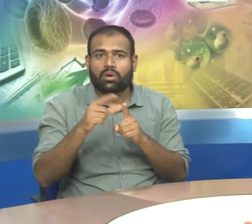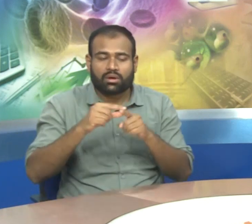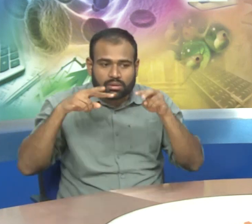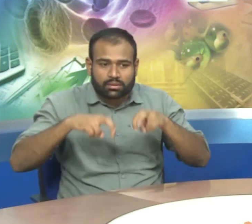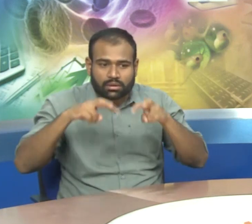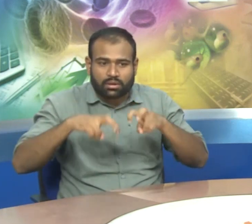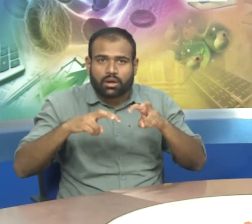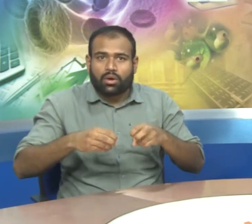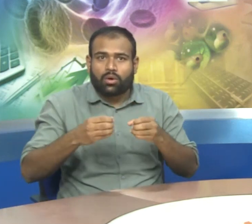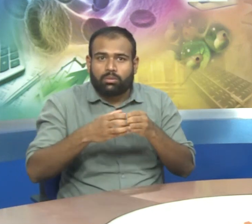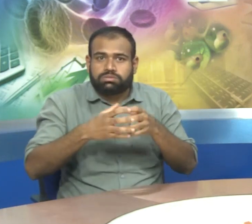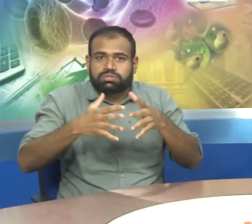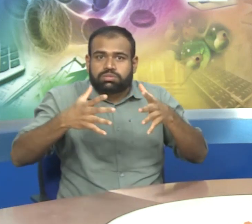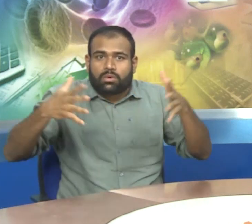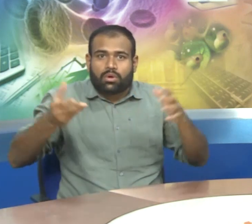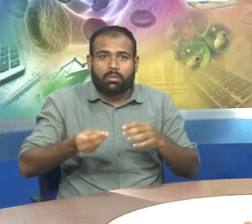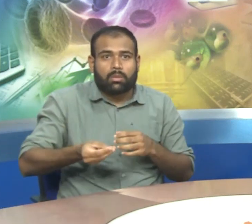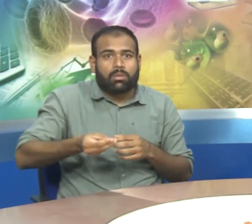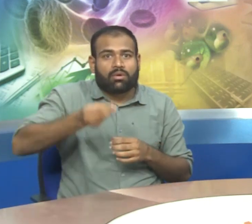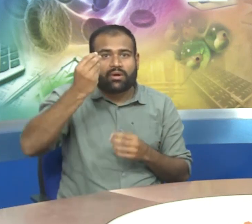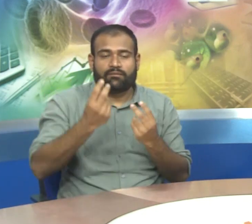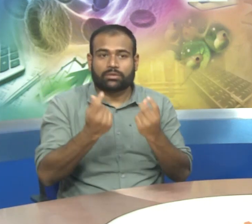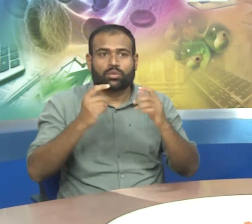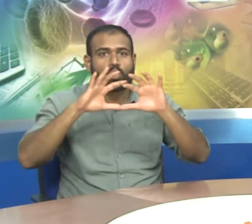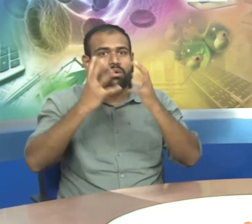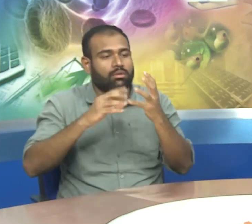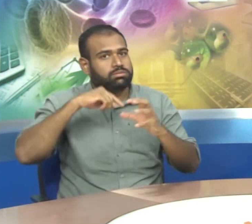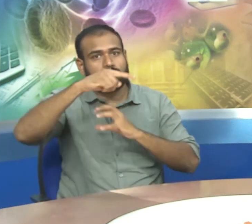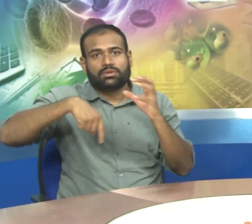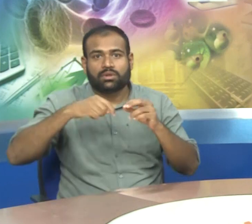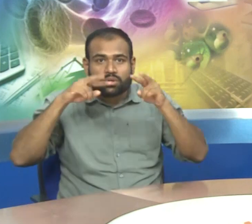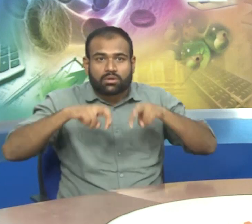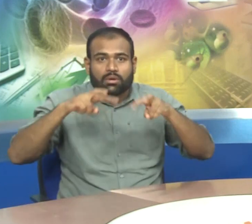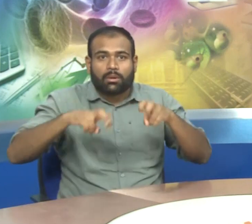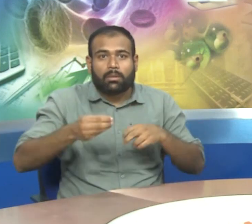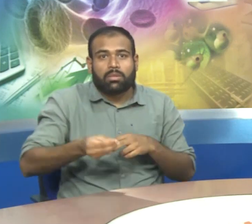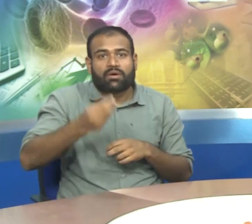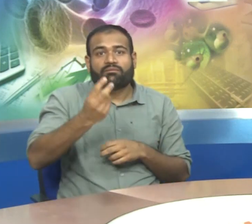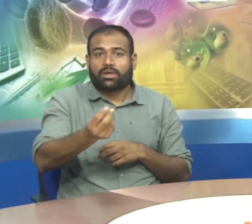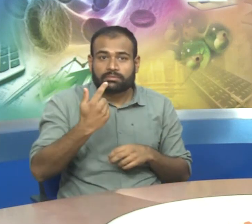there was tremendous increase in research activities the world over.